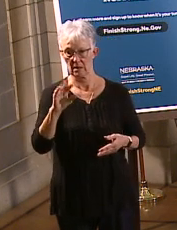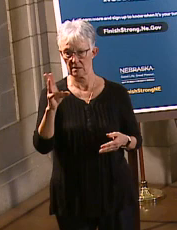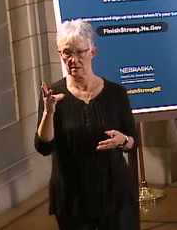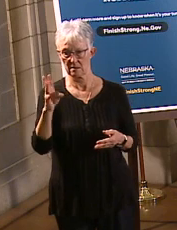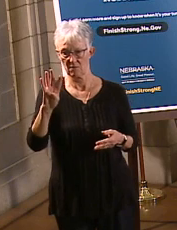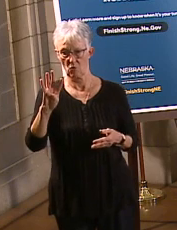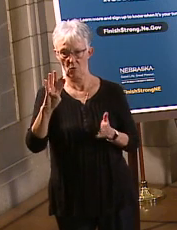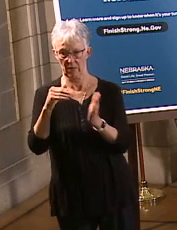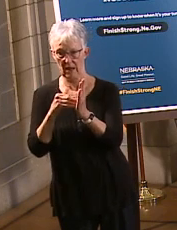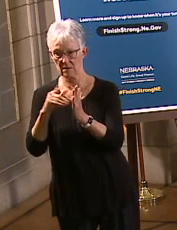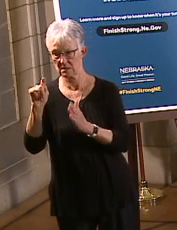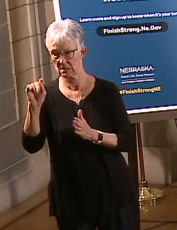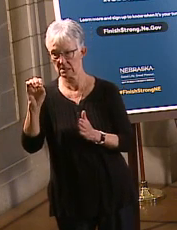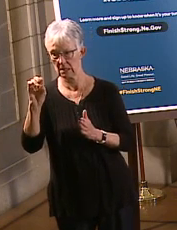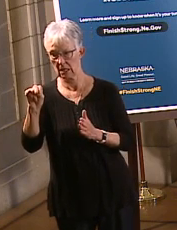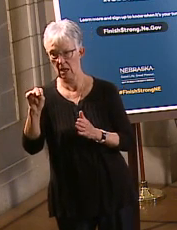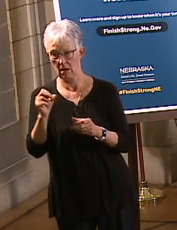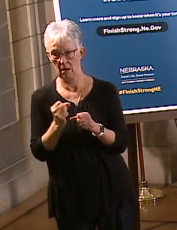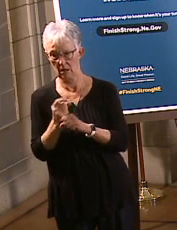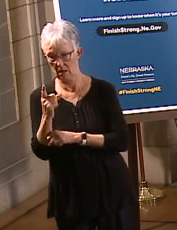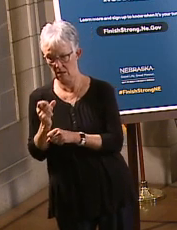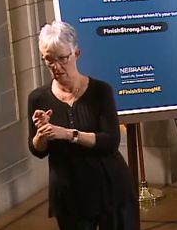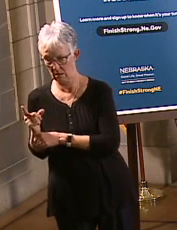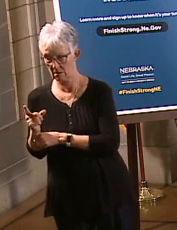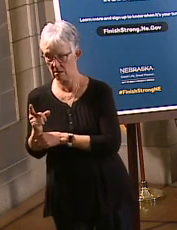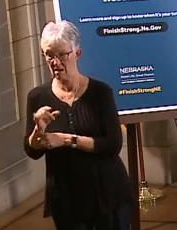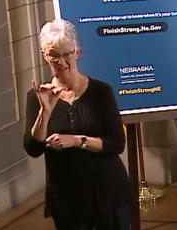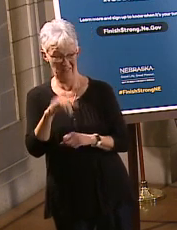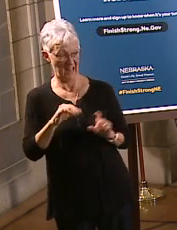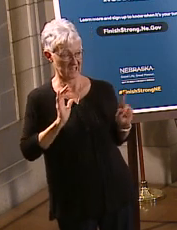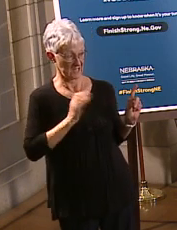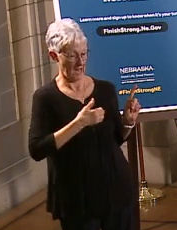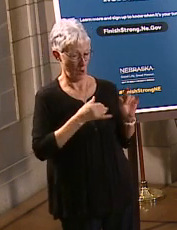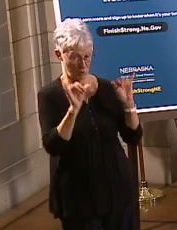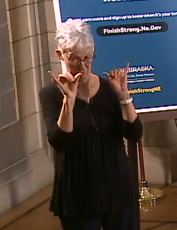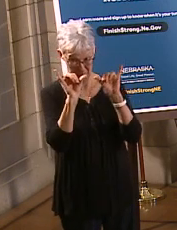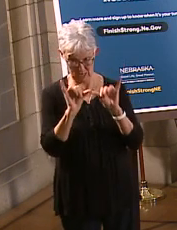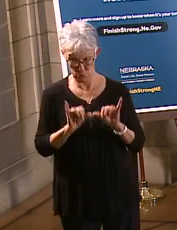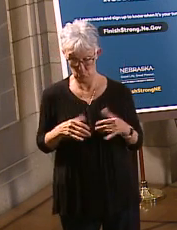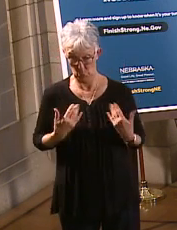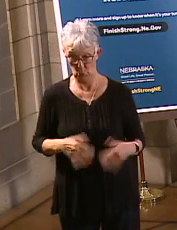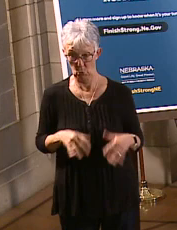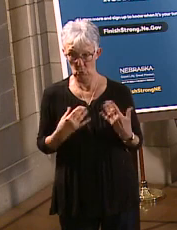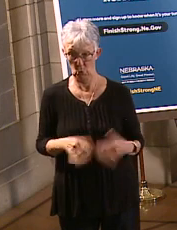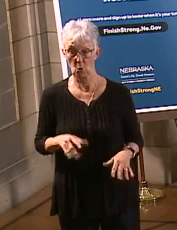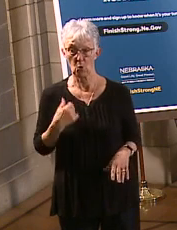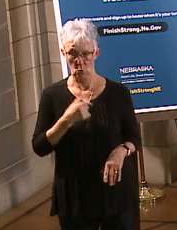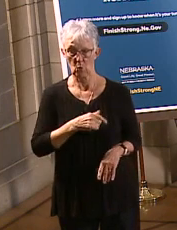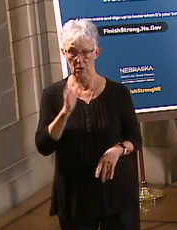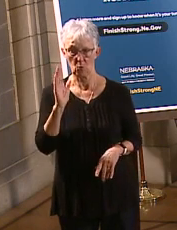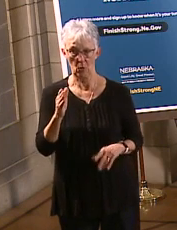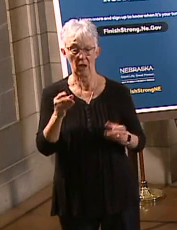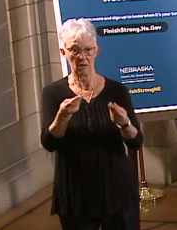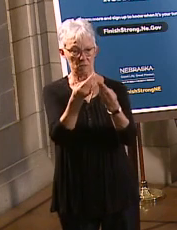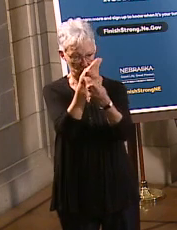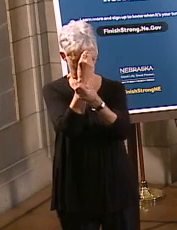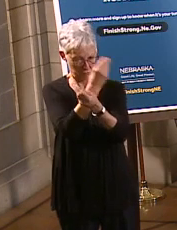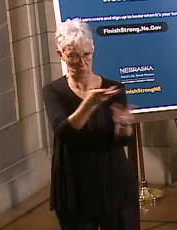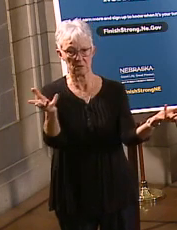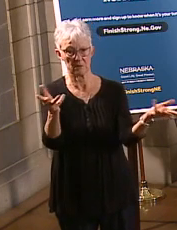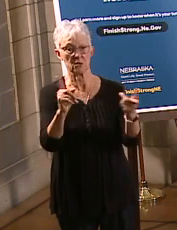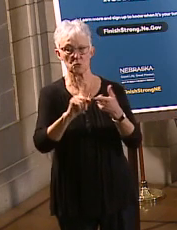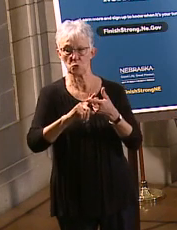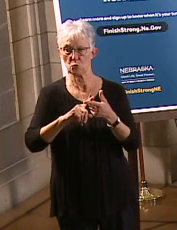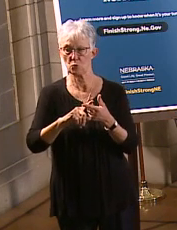tons per year. So overall, these are our major findings. We will release the report to the public, and there will also be a manuscript that